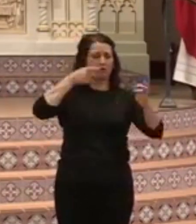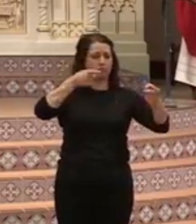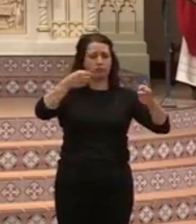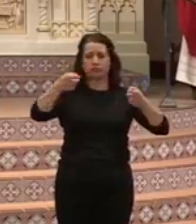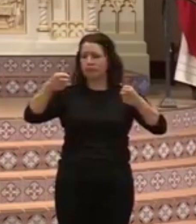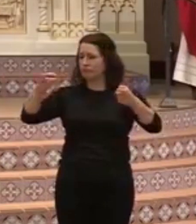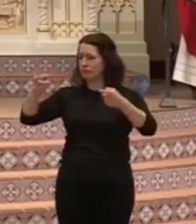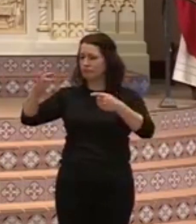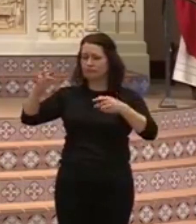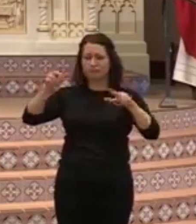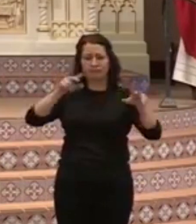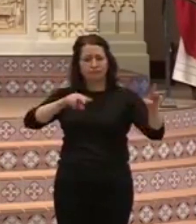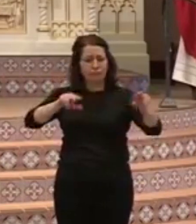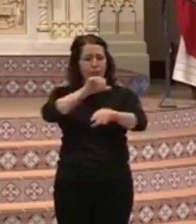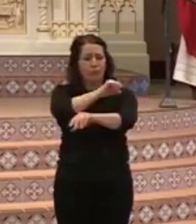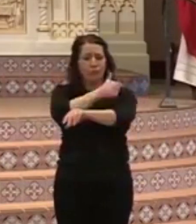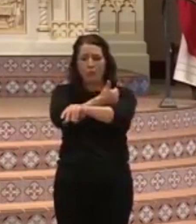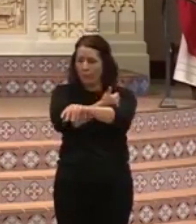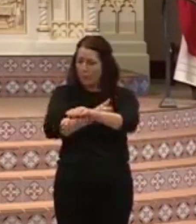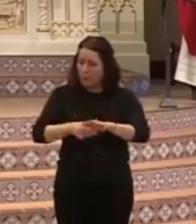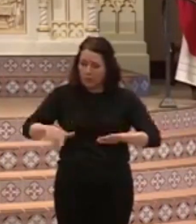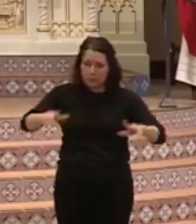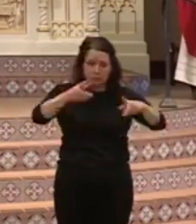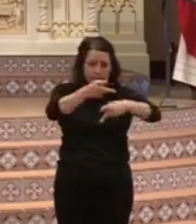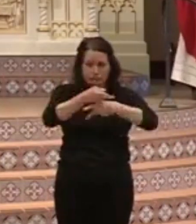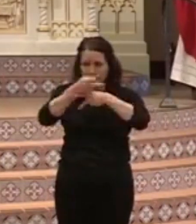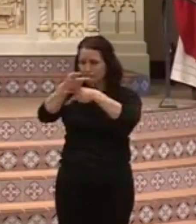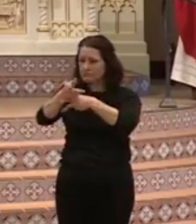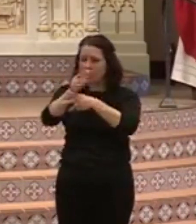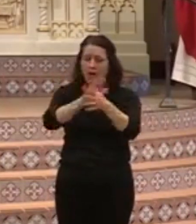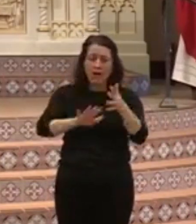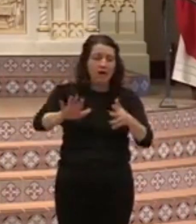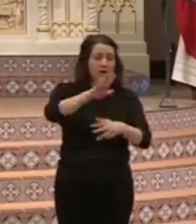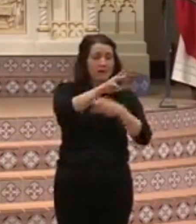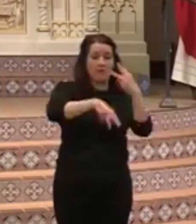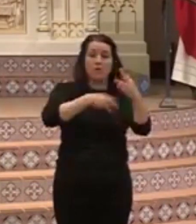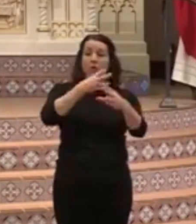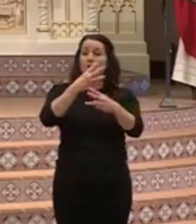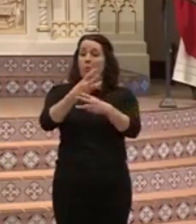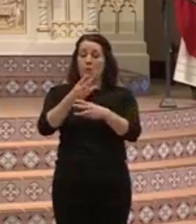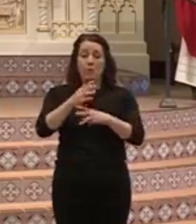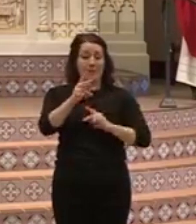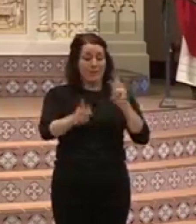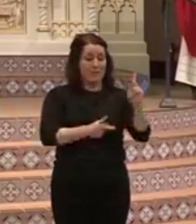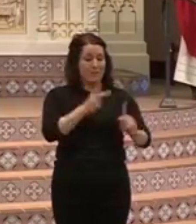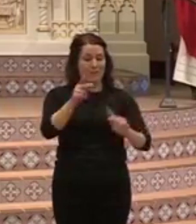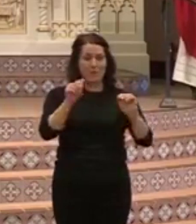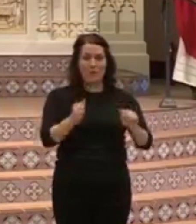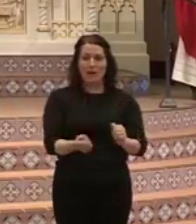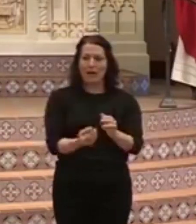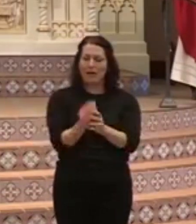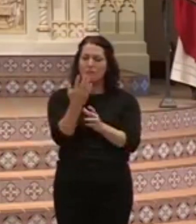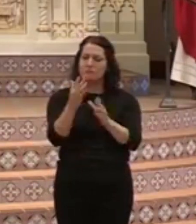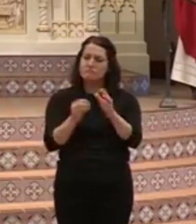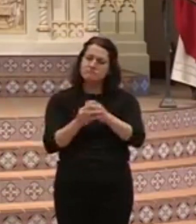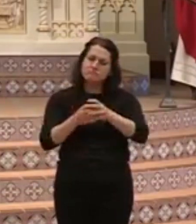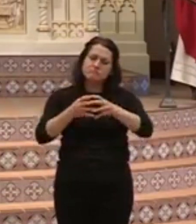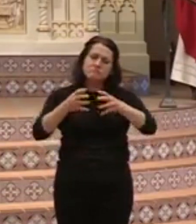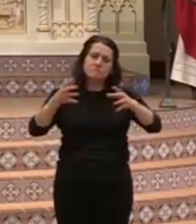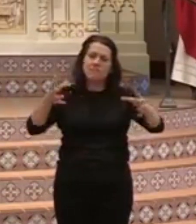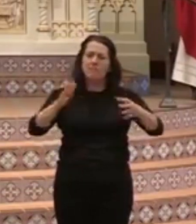us, that throughout the whole world, the prosperity of peoples, the assurance